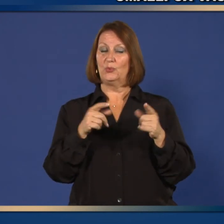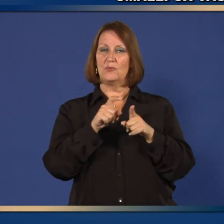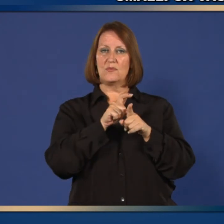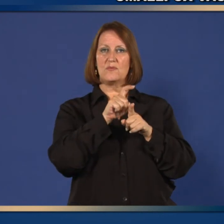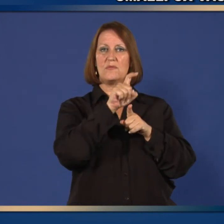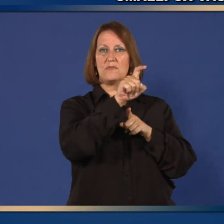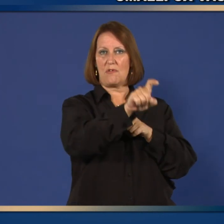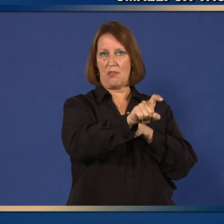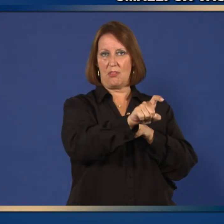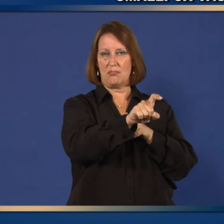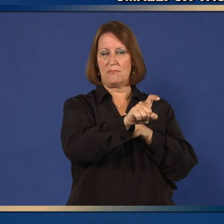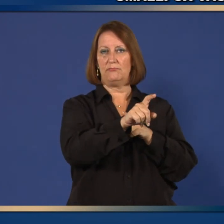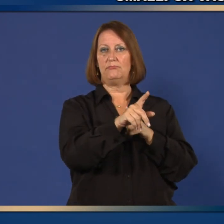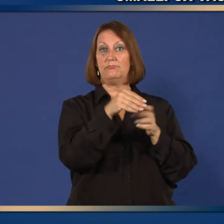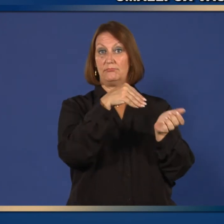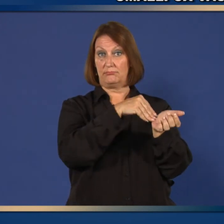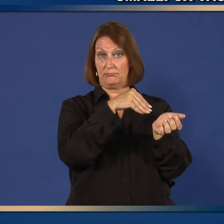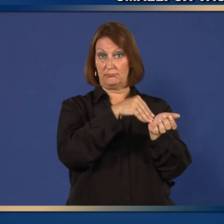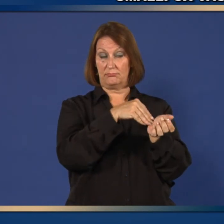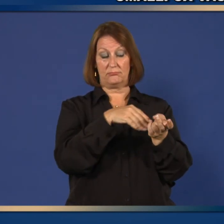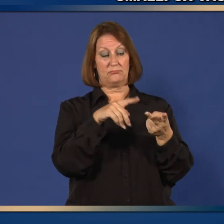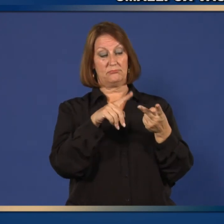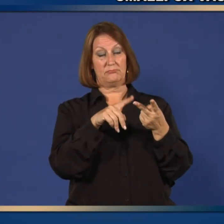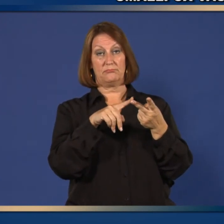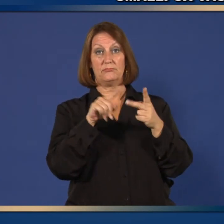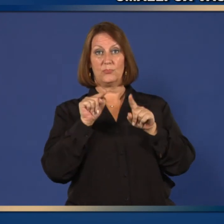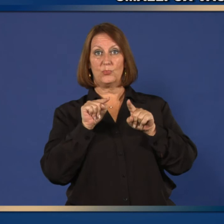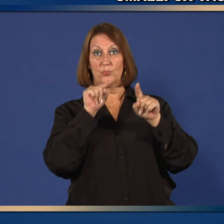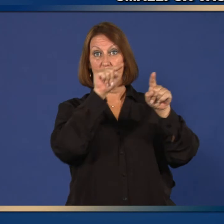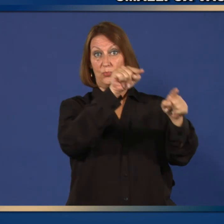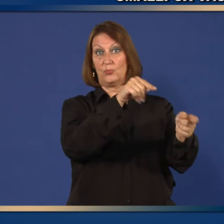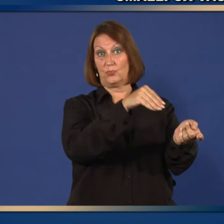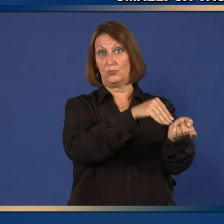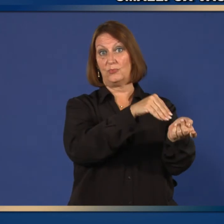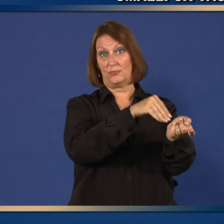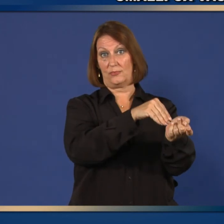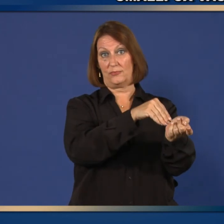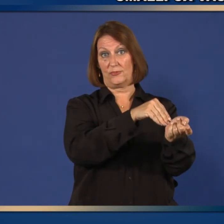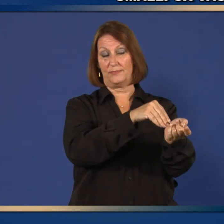call or go to a healthcare provider right away.